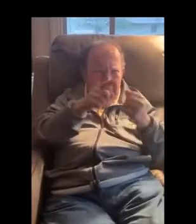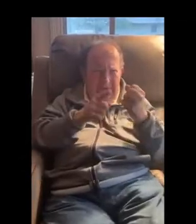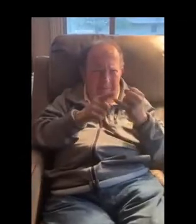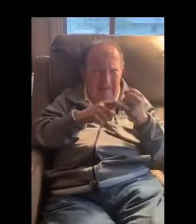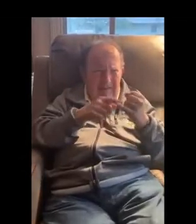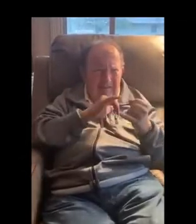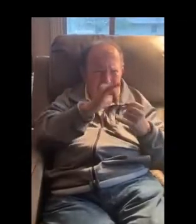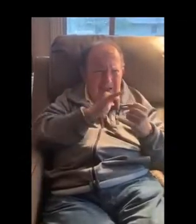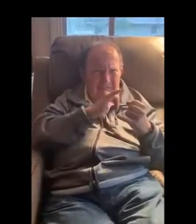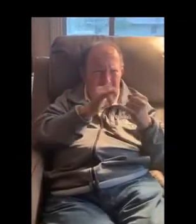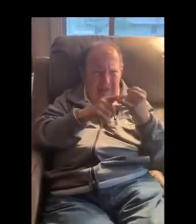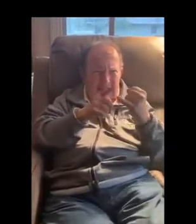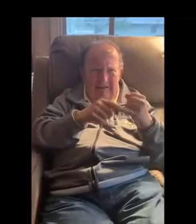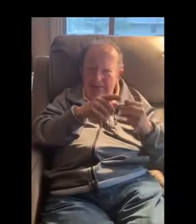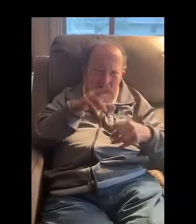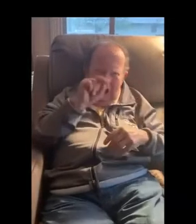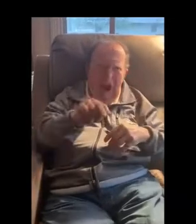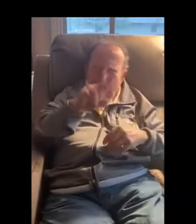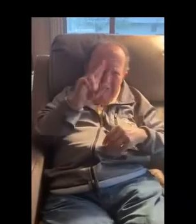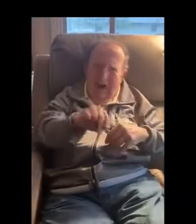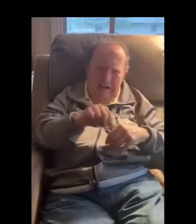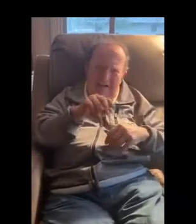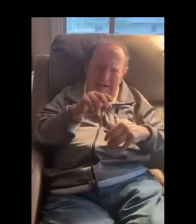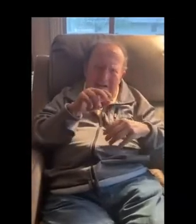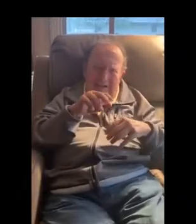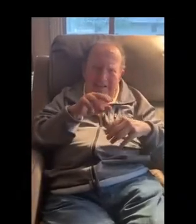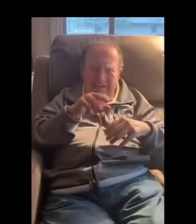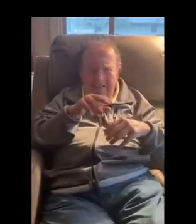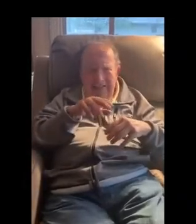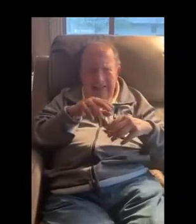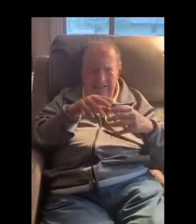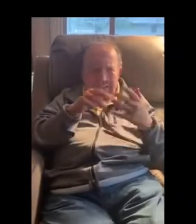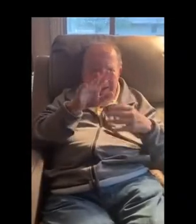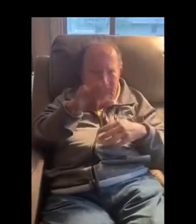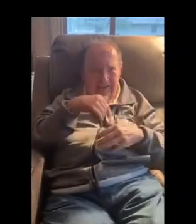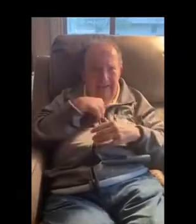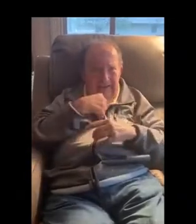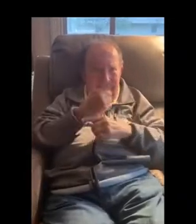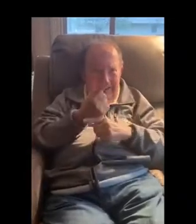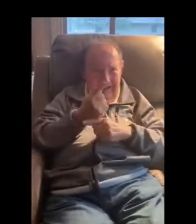no, I'm a junior. No, you're a freshman like me. No.